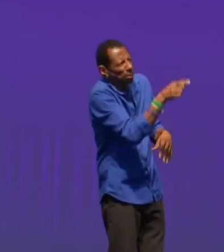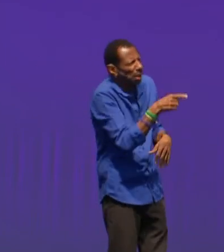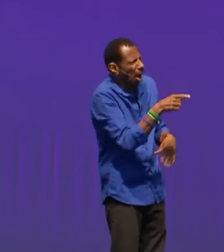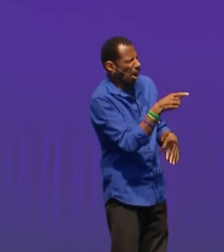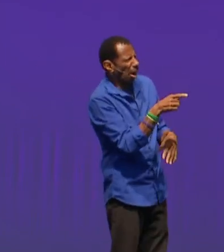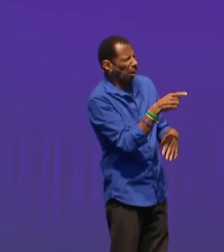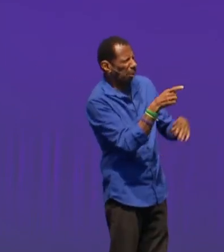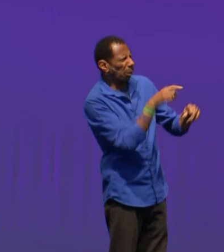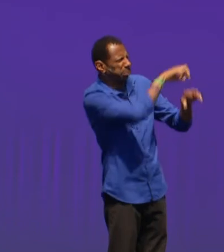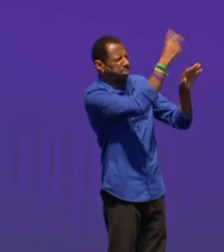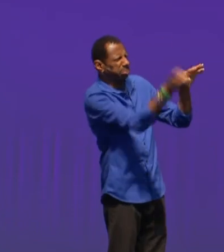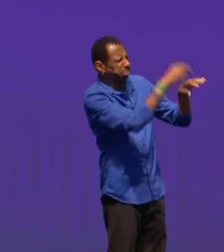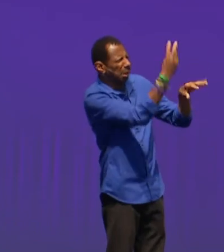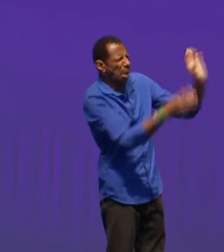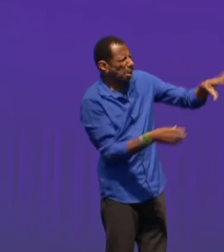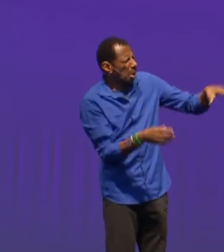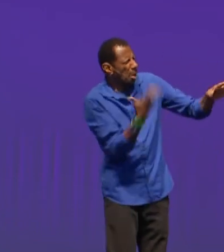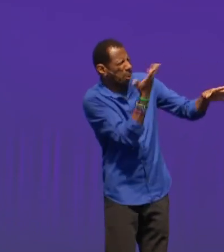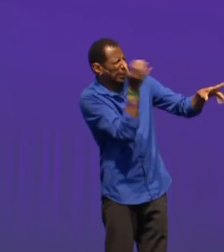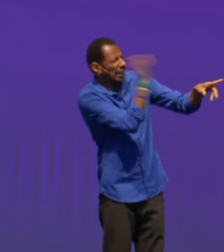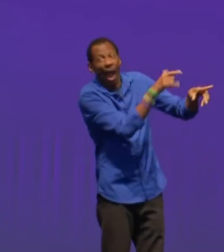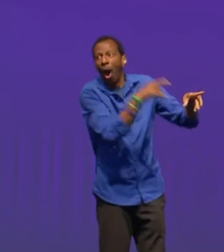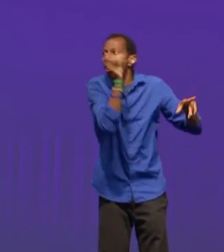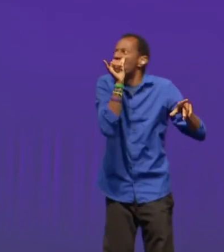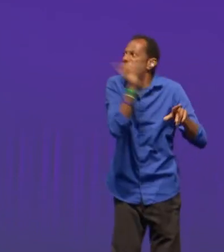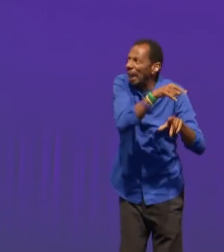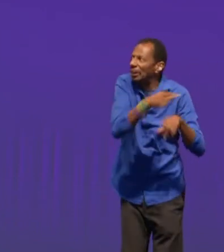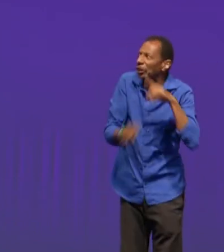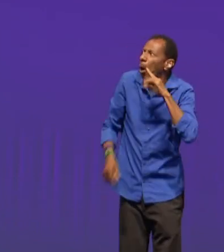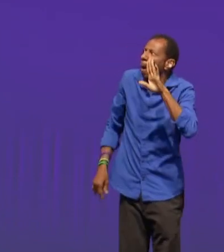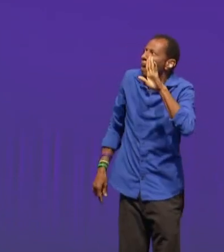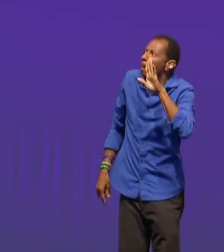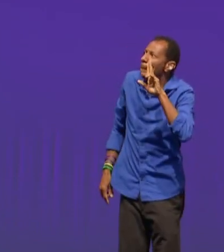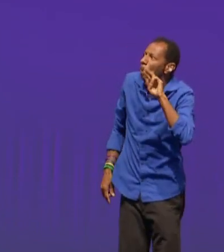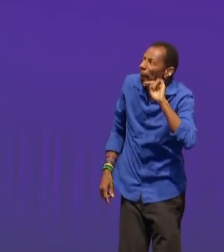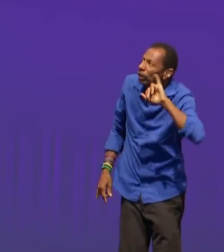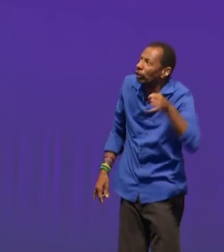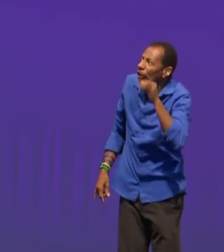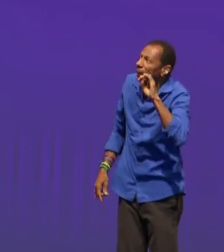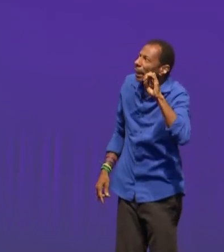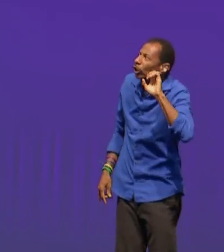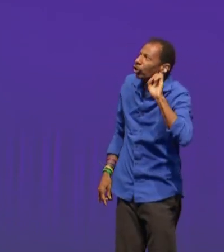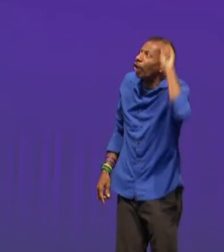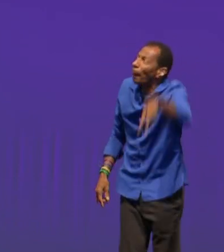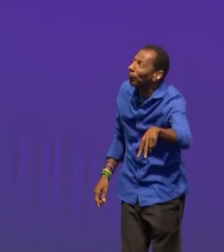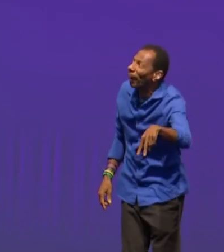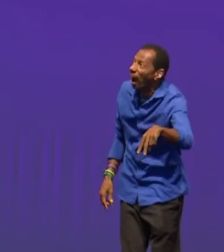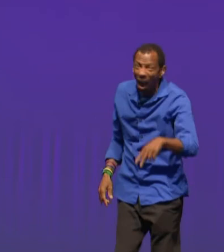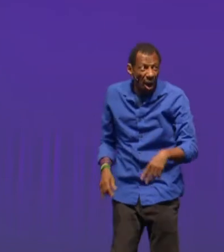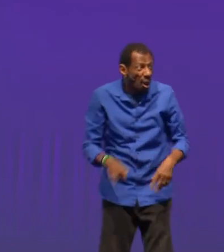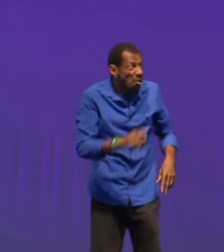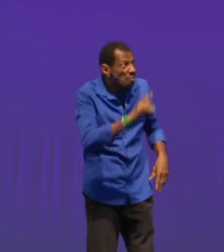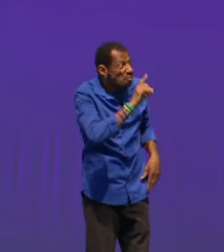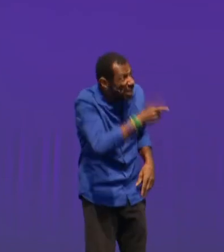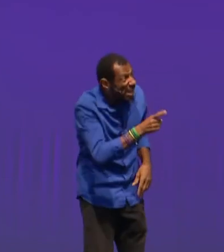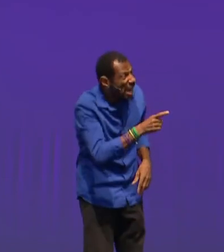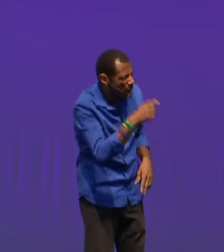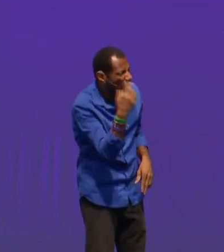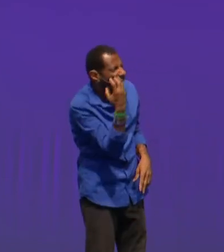mine beckoned me forward and said, hey, CJ, come over here. I'm like, what are you guys doing? They're like, we're going